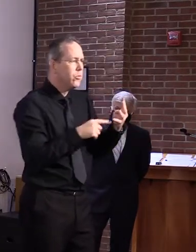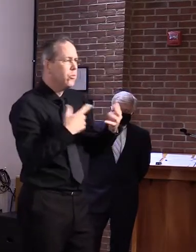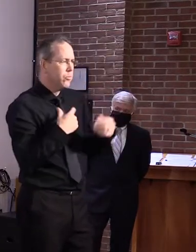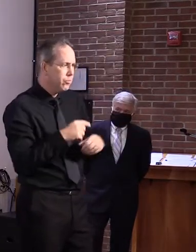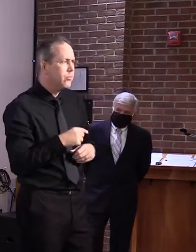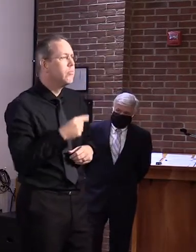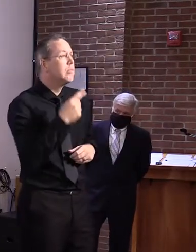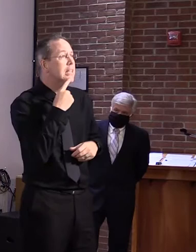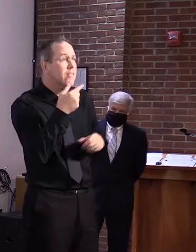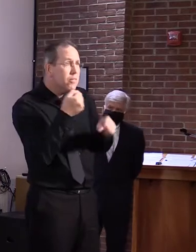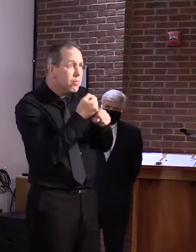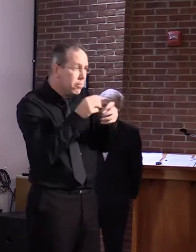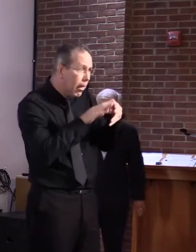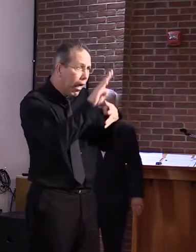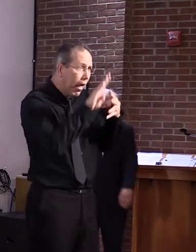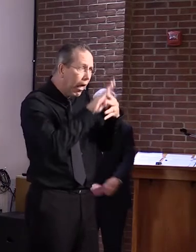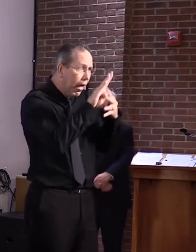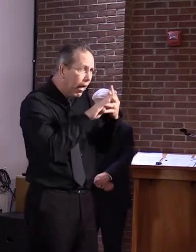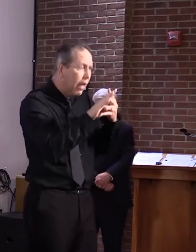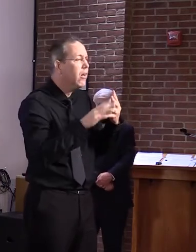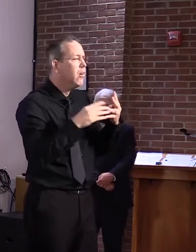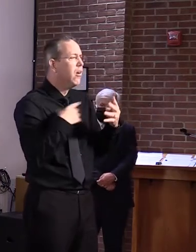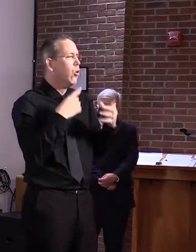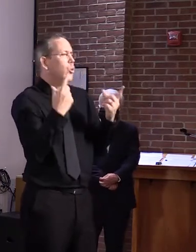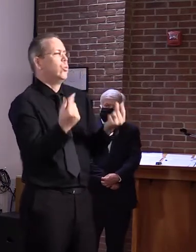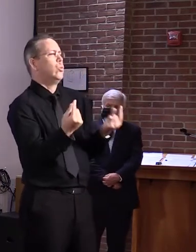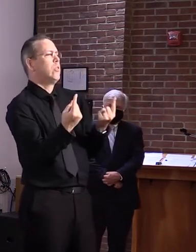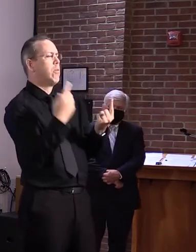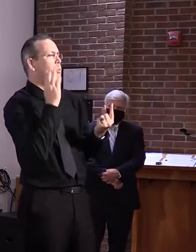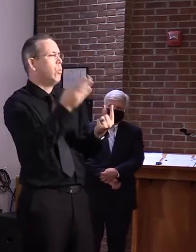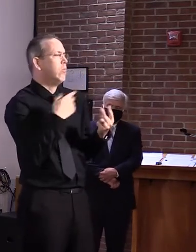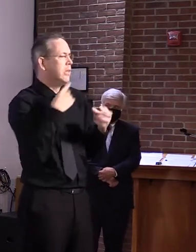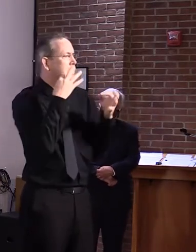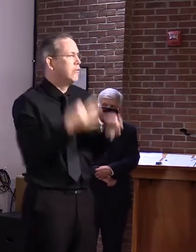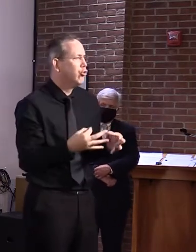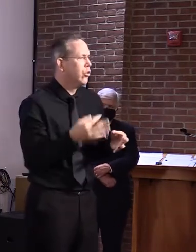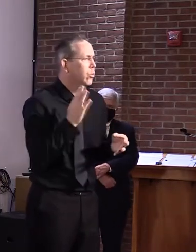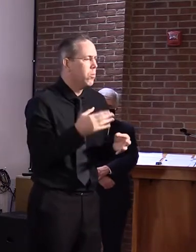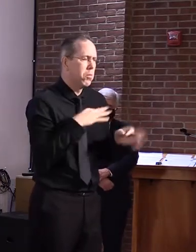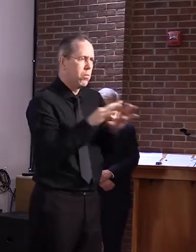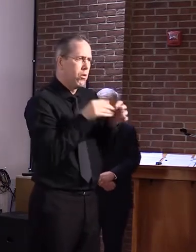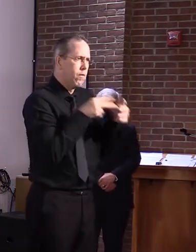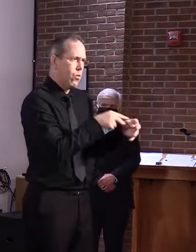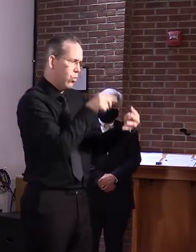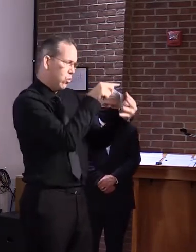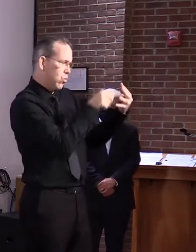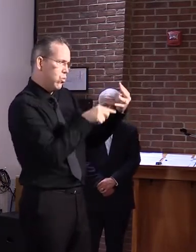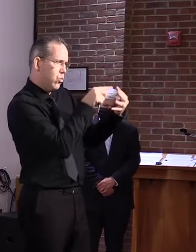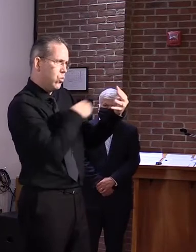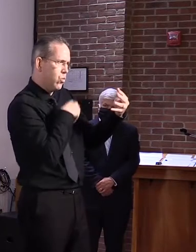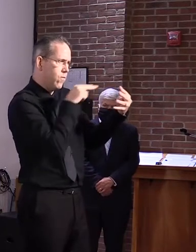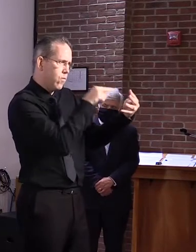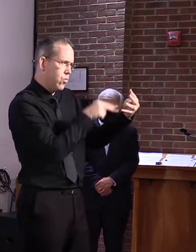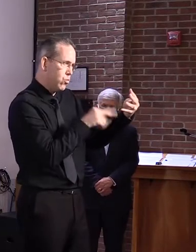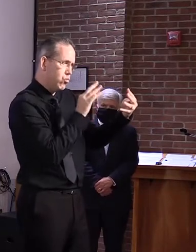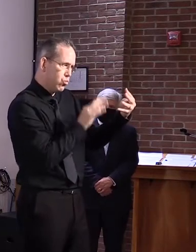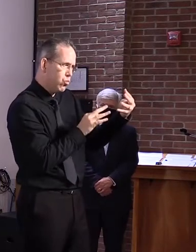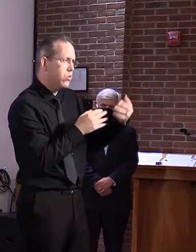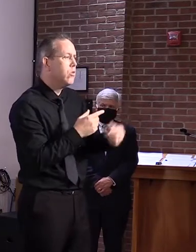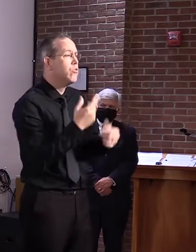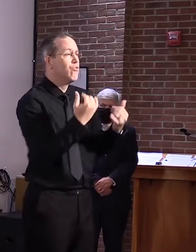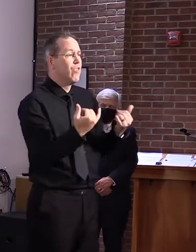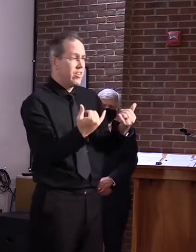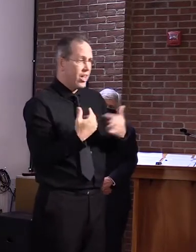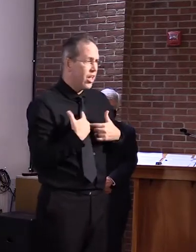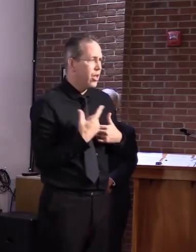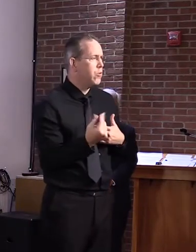action and won't hesitate to do so. But at this point in time, because of everything that Rich Schneider had